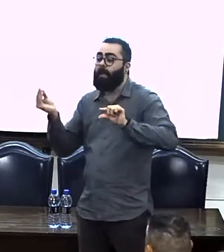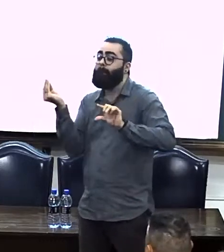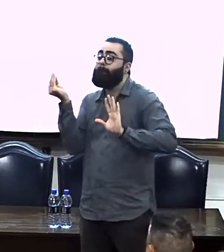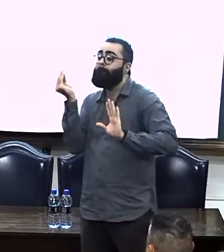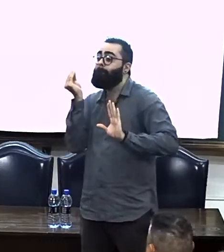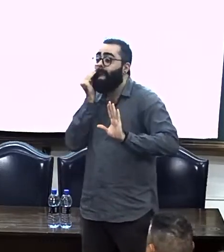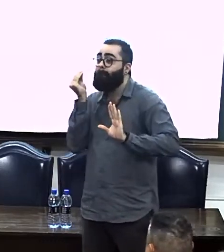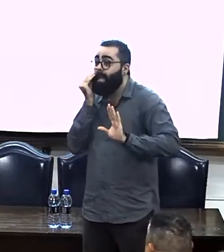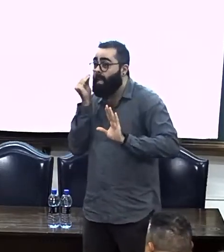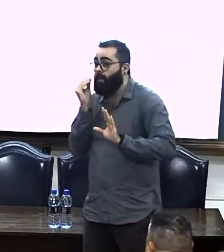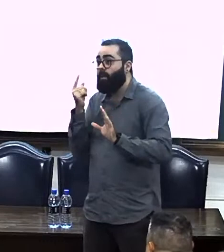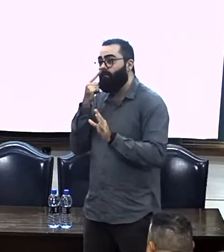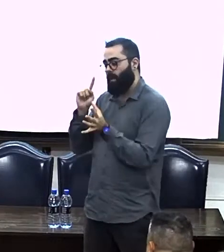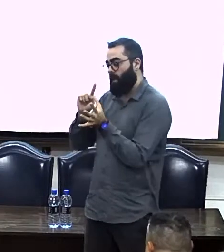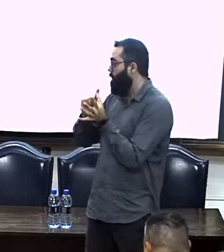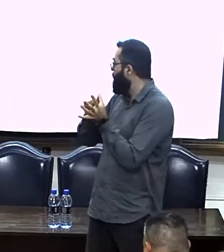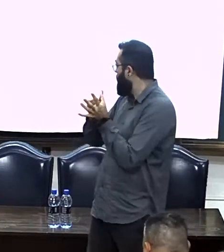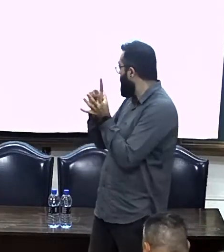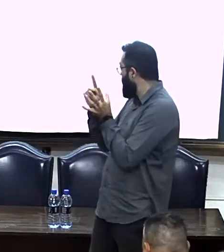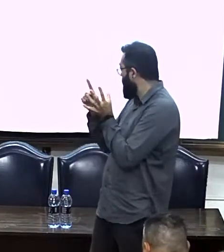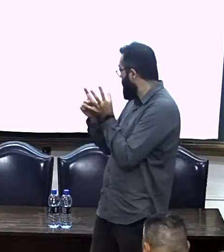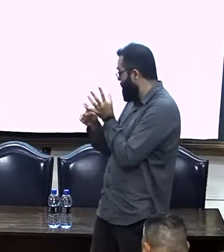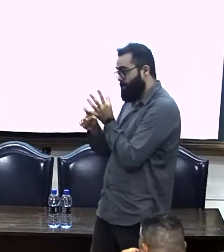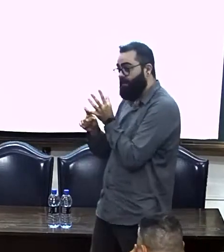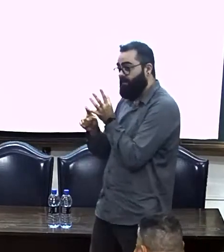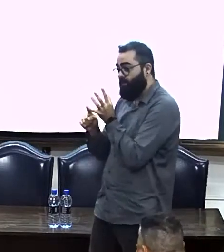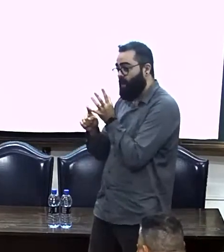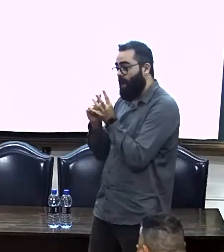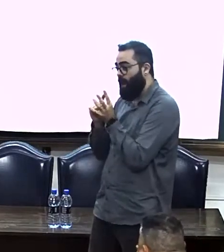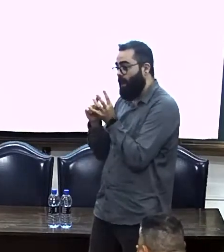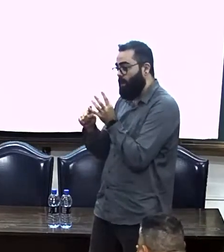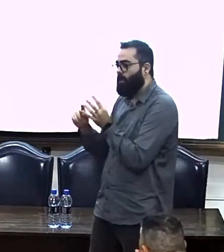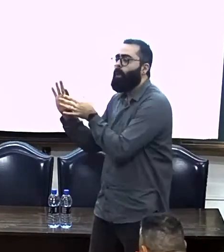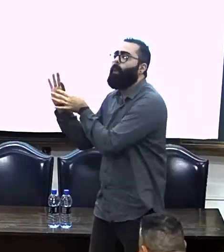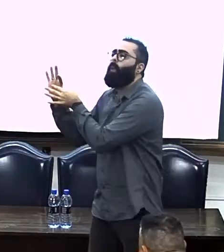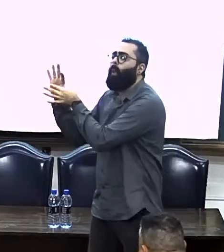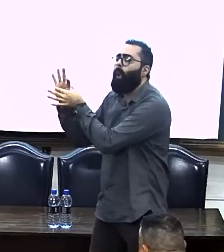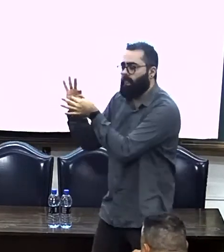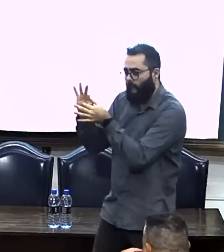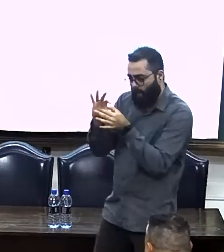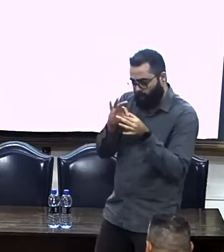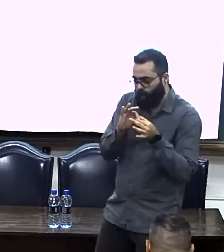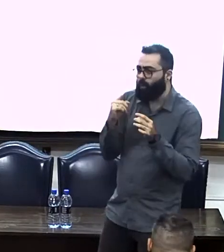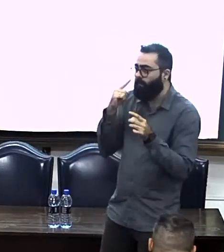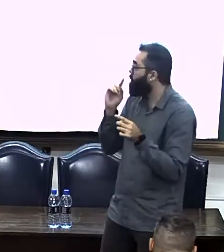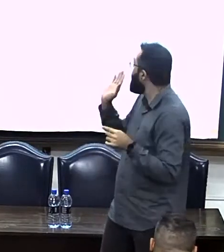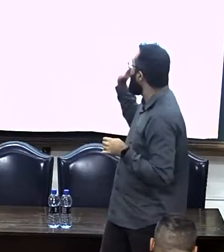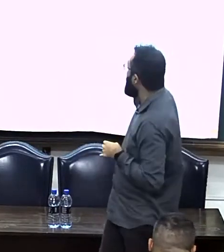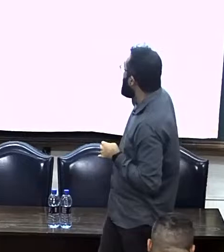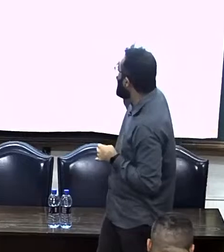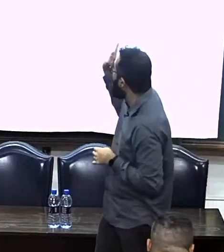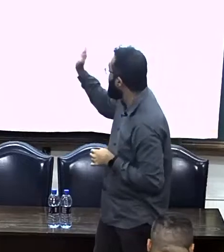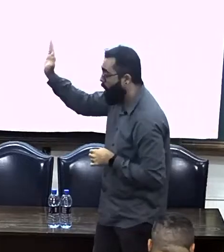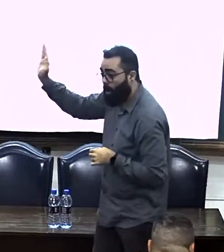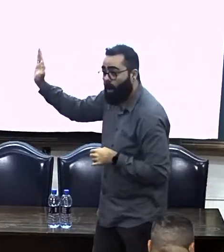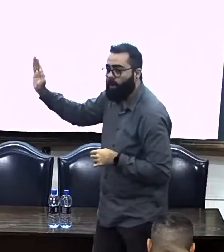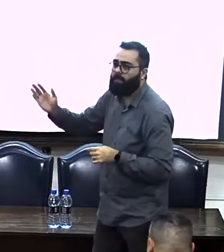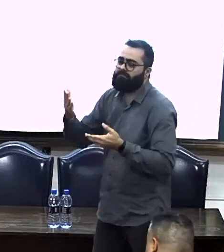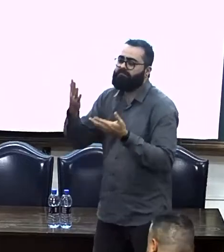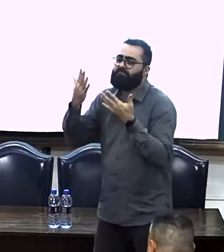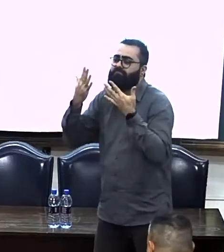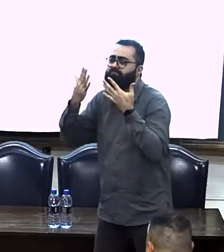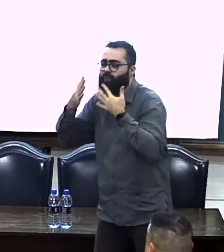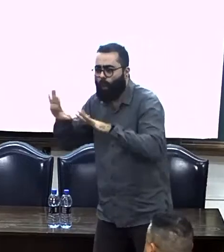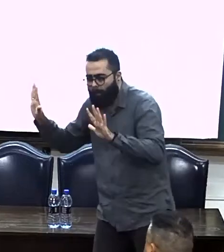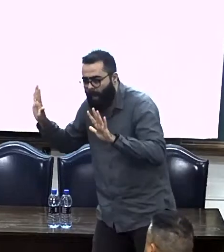with vowel height. And so on this side is the raw data, the jaw displacement. We have Kip